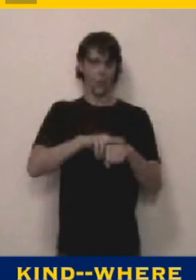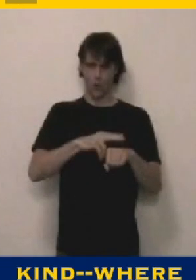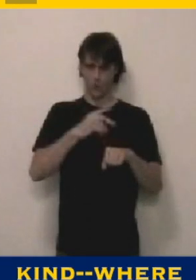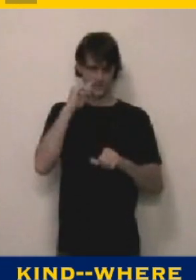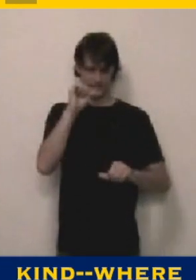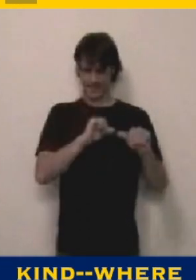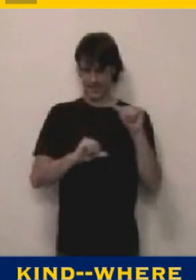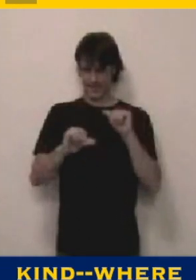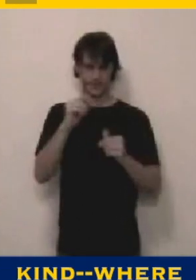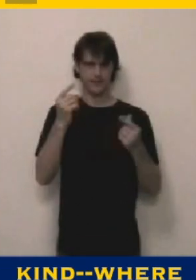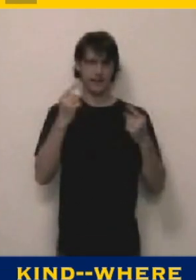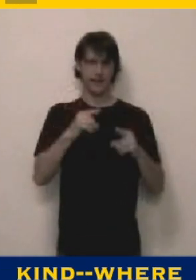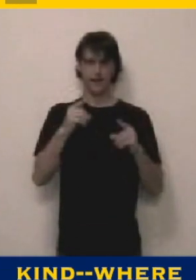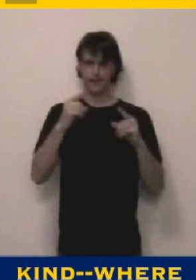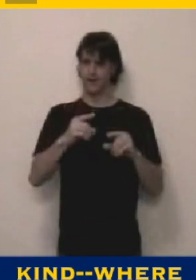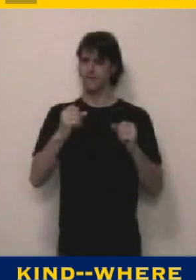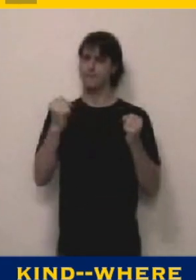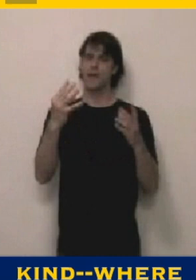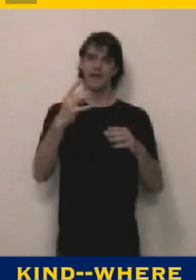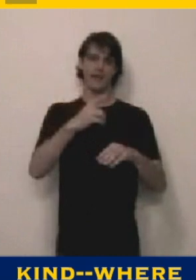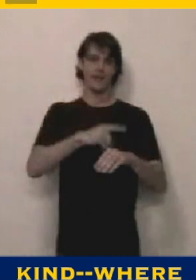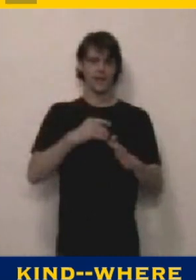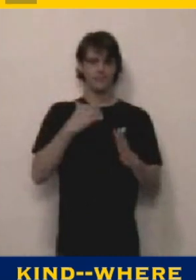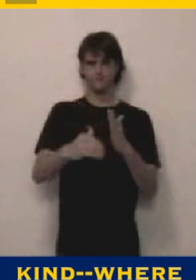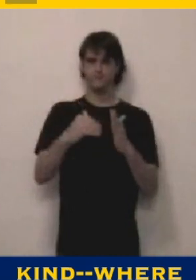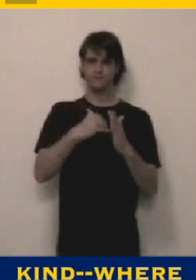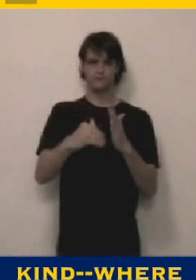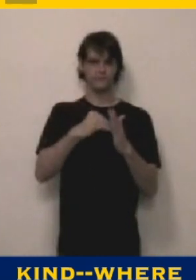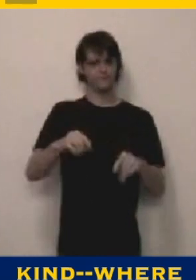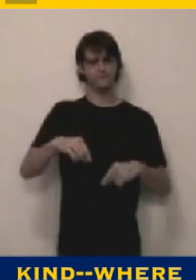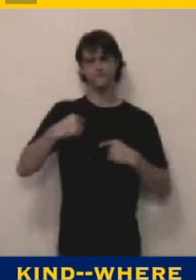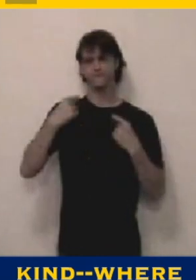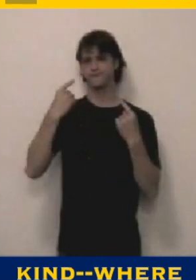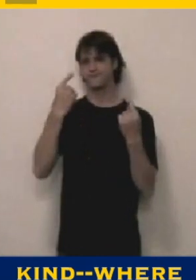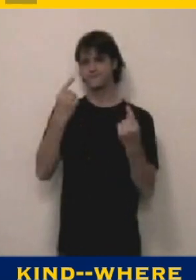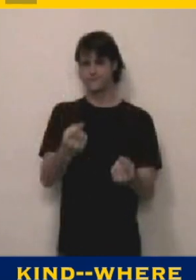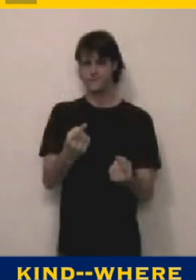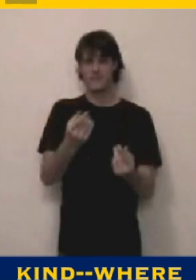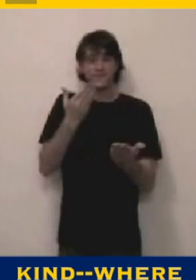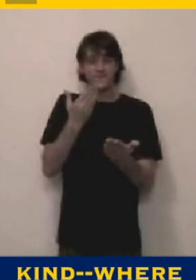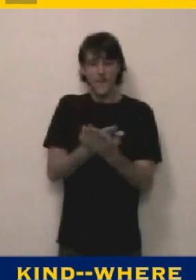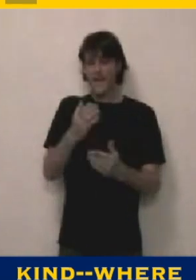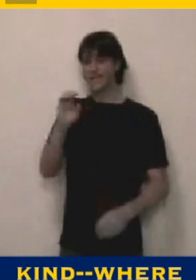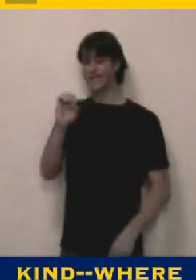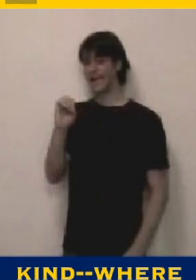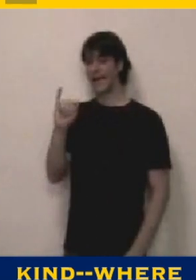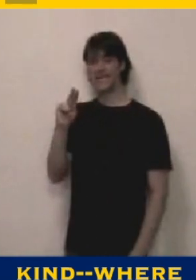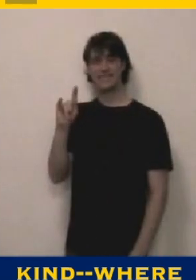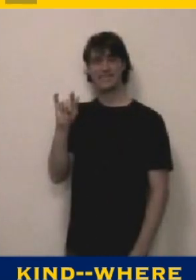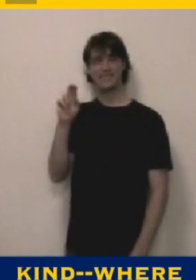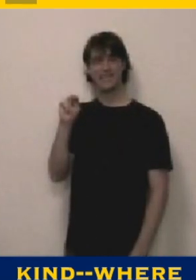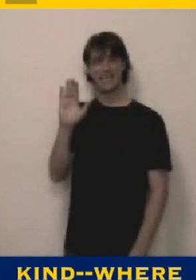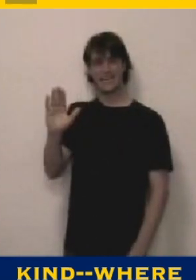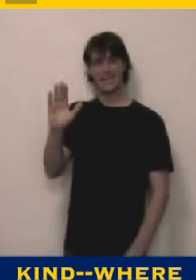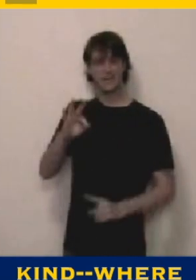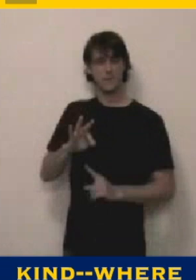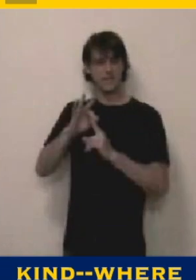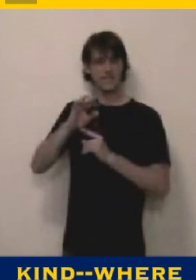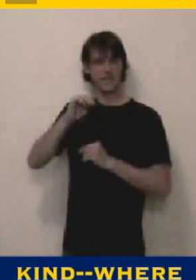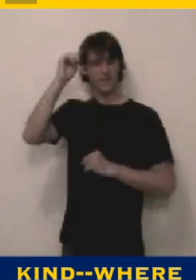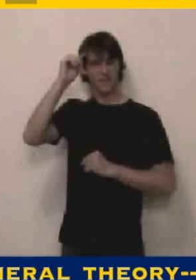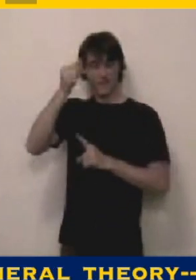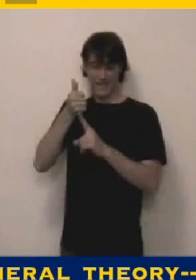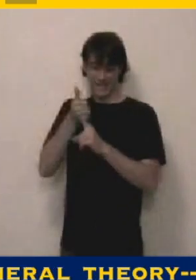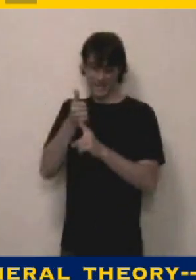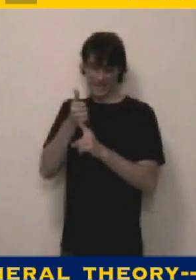ones. Evolutions of this kind, where a particular theory holds seemingly unimpeachable sway for a long time, only to be shown later to be